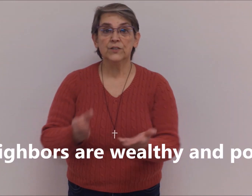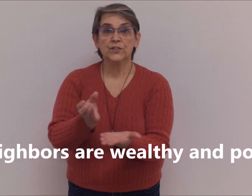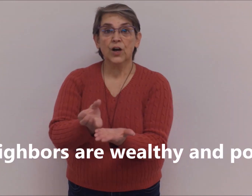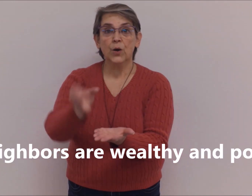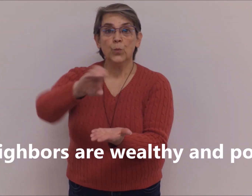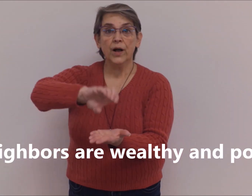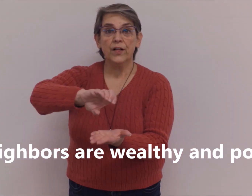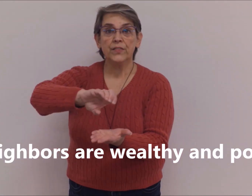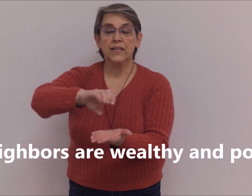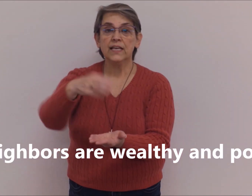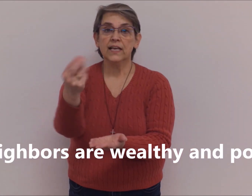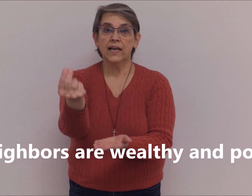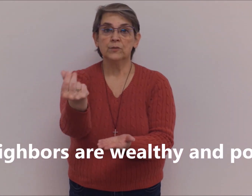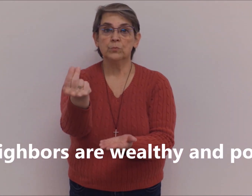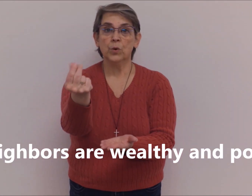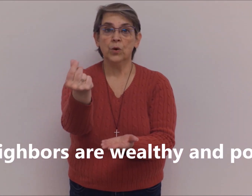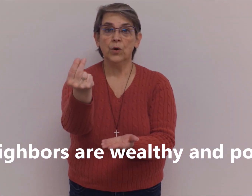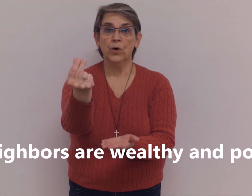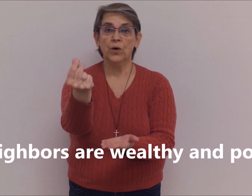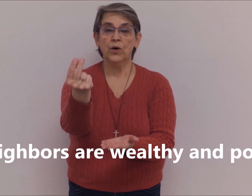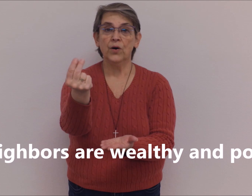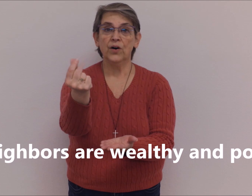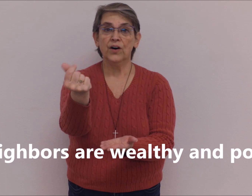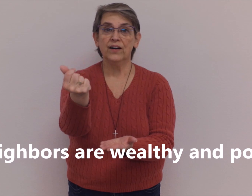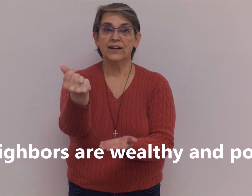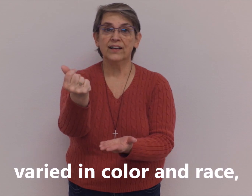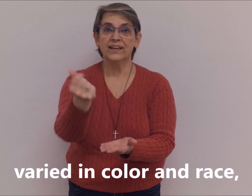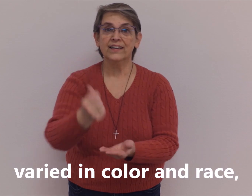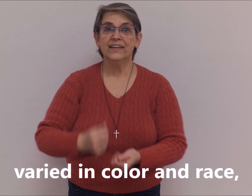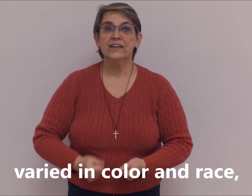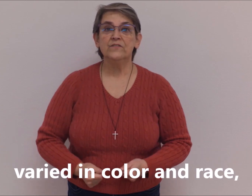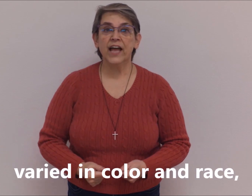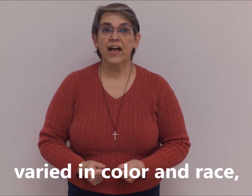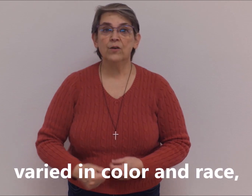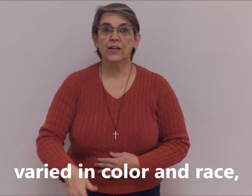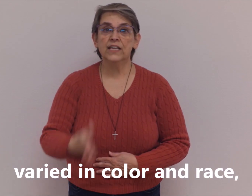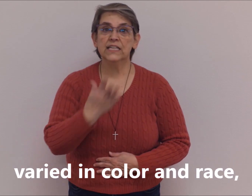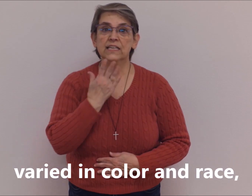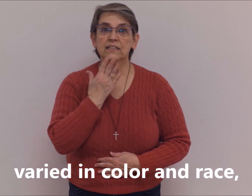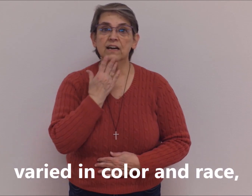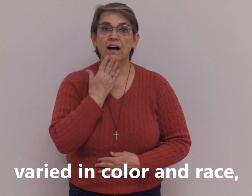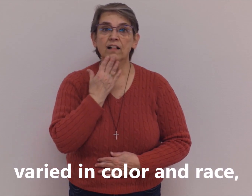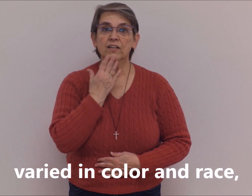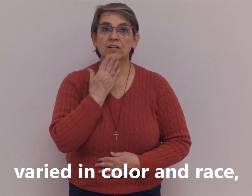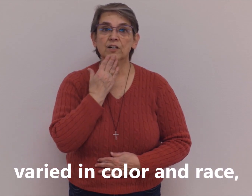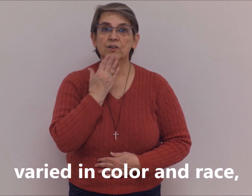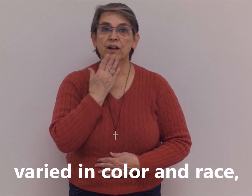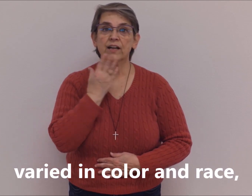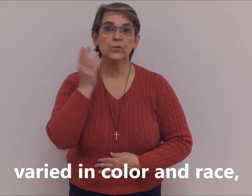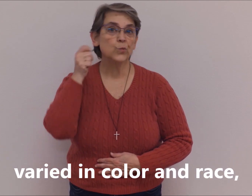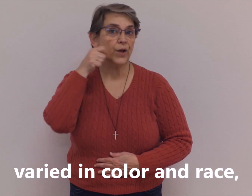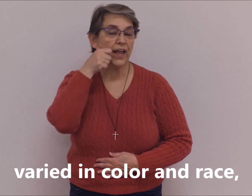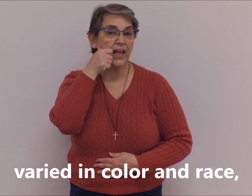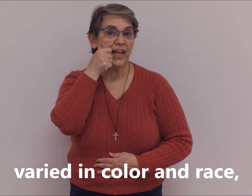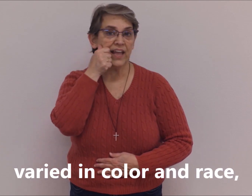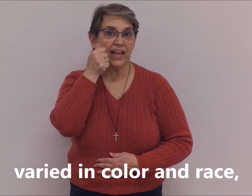Neighbors are wealthy and poor, varied in color and